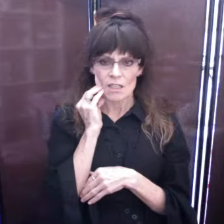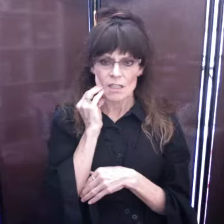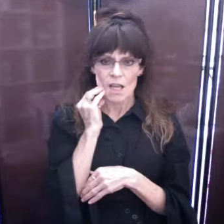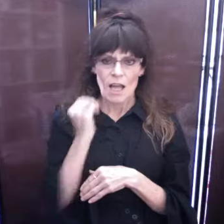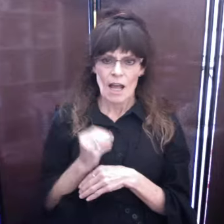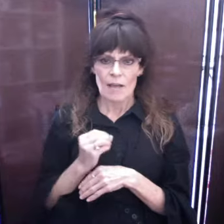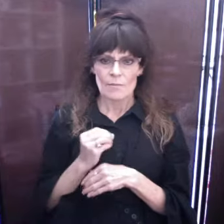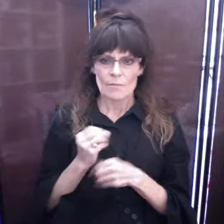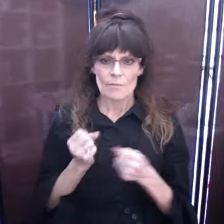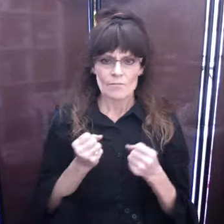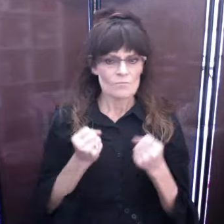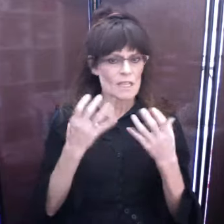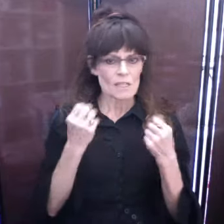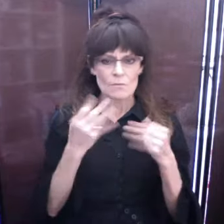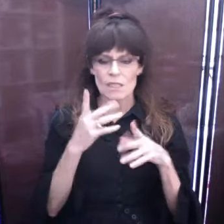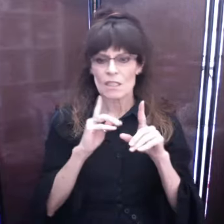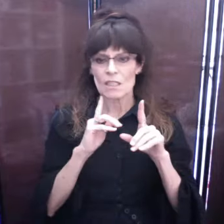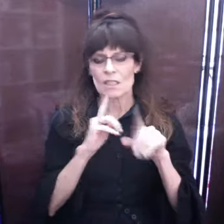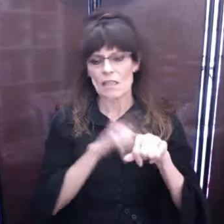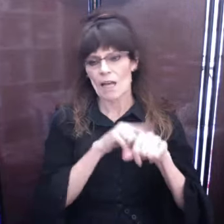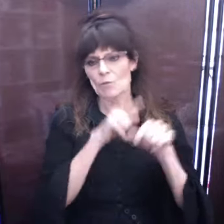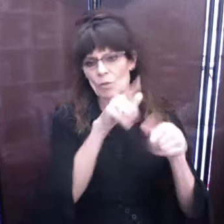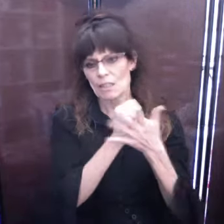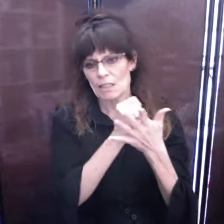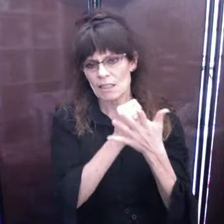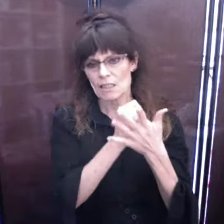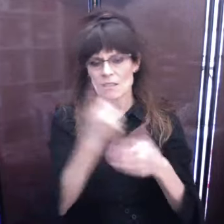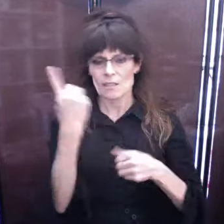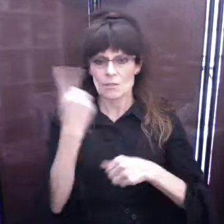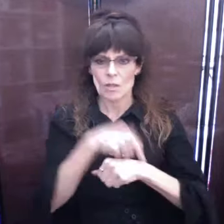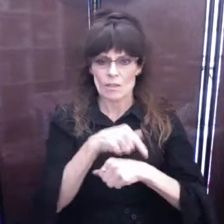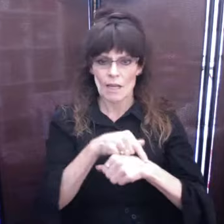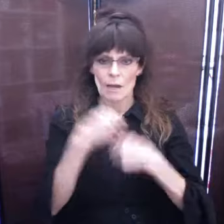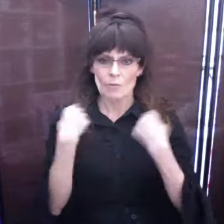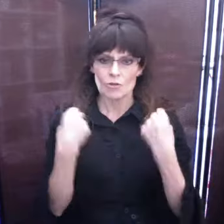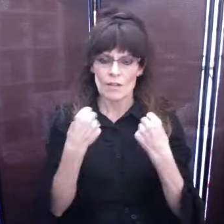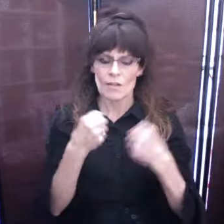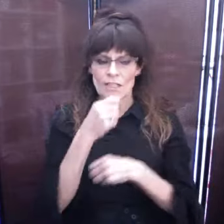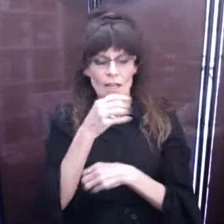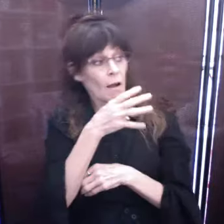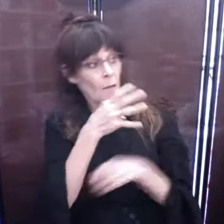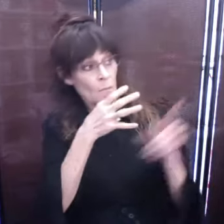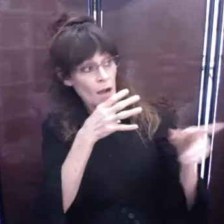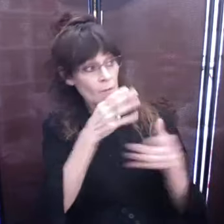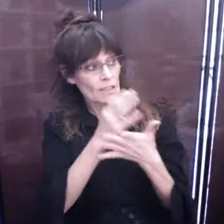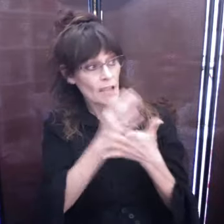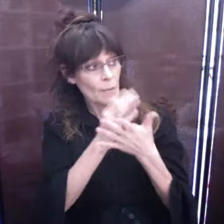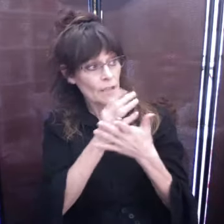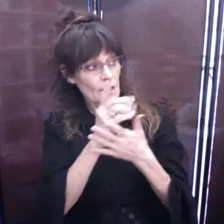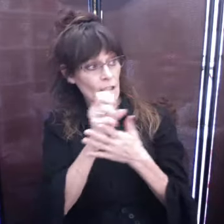8 times. And I remember the morning, a couple of things happened on this morning. I was driving, I said, hey mom, stop at the donut wheel. And I got that big pink box